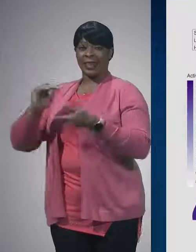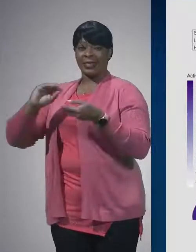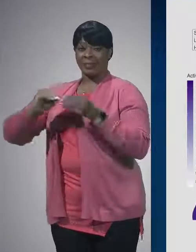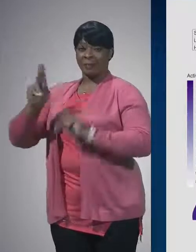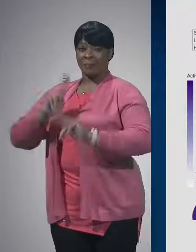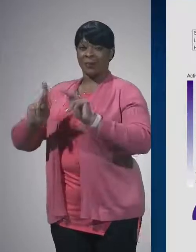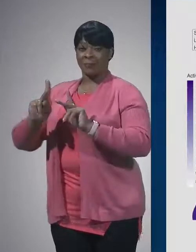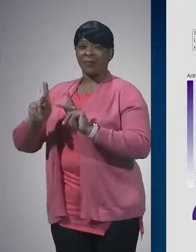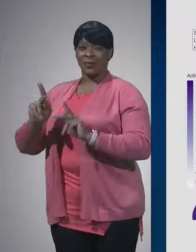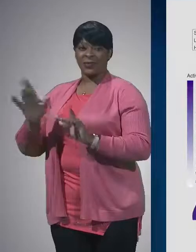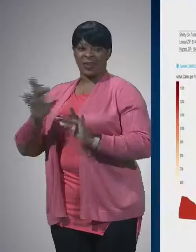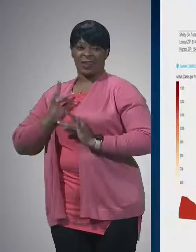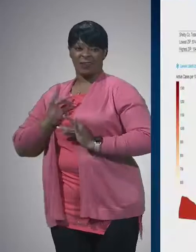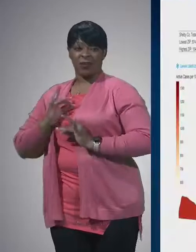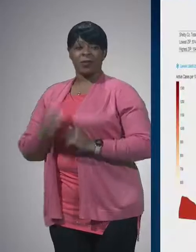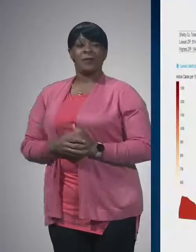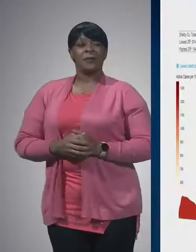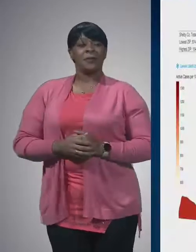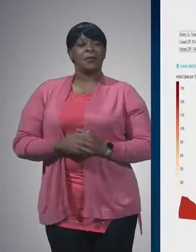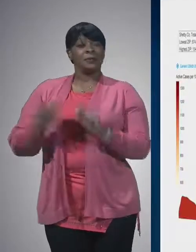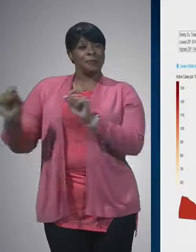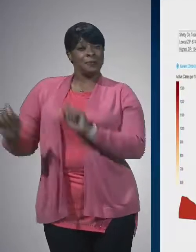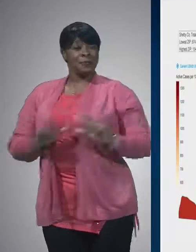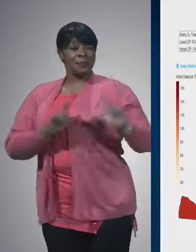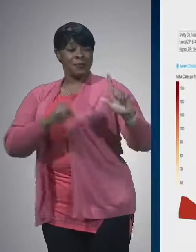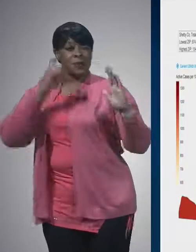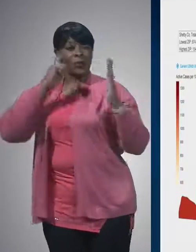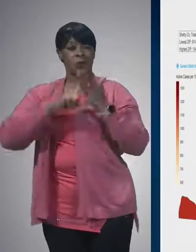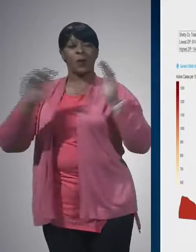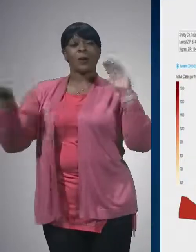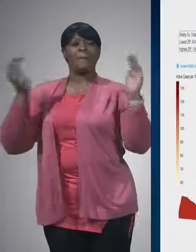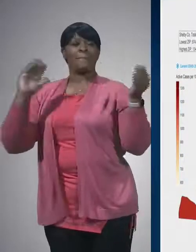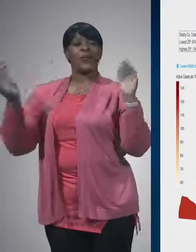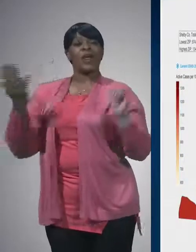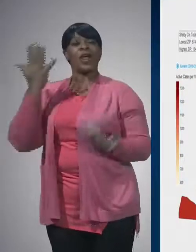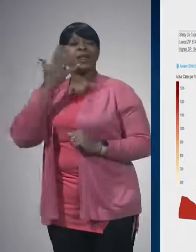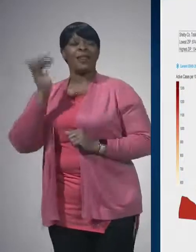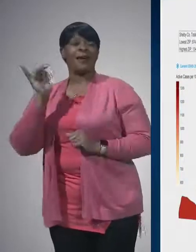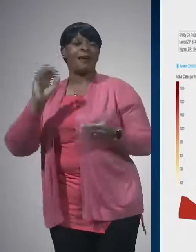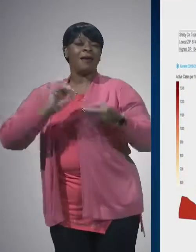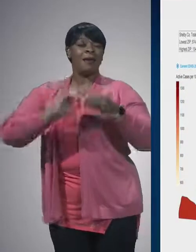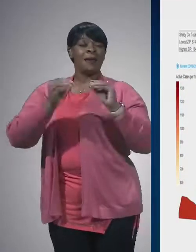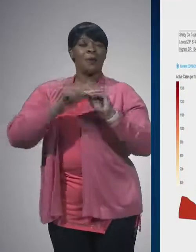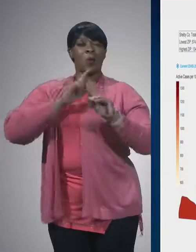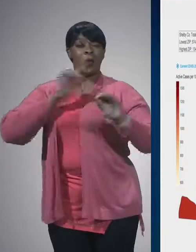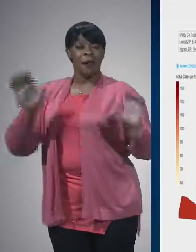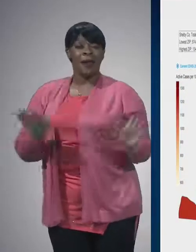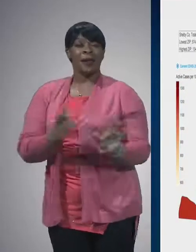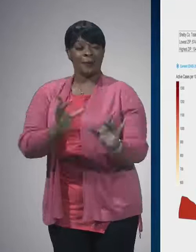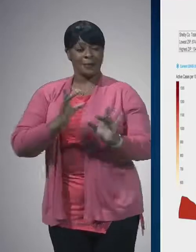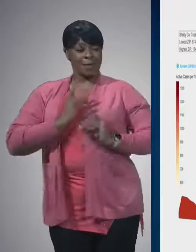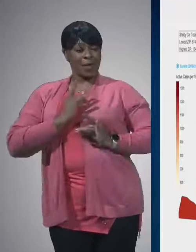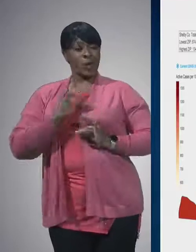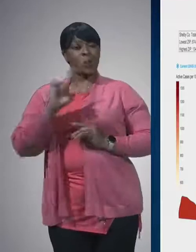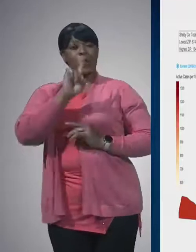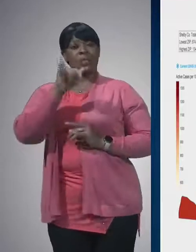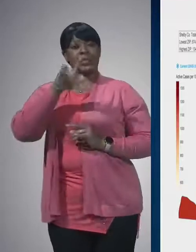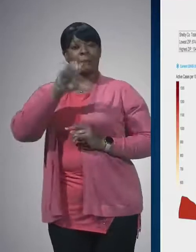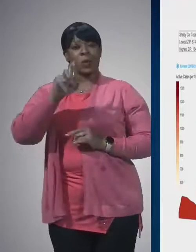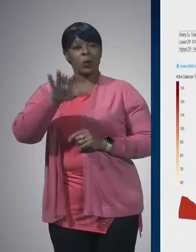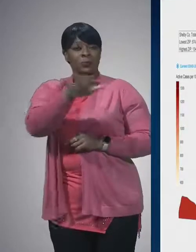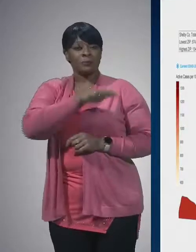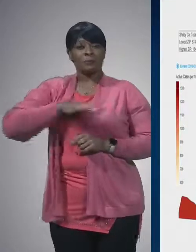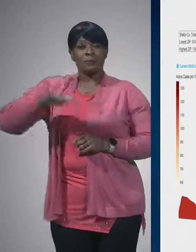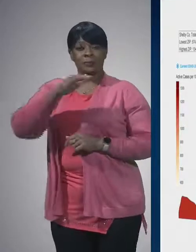cases. On the next slide, you will see a comparison of the number of active cases by zip code in the